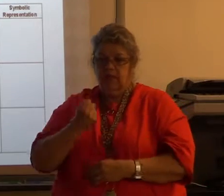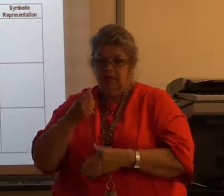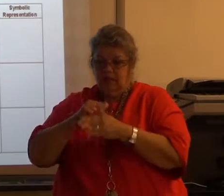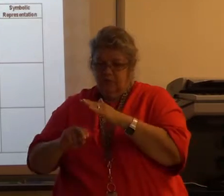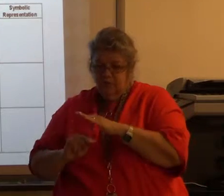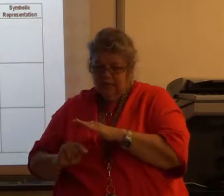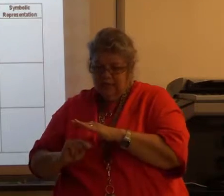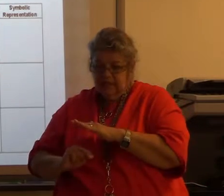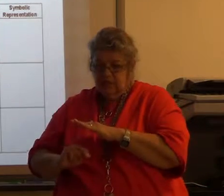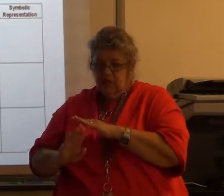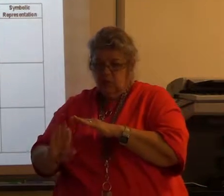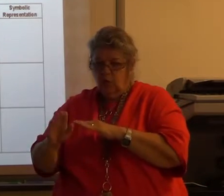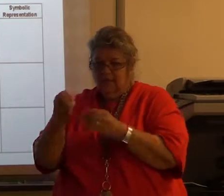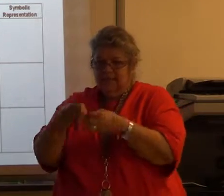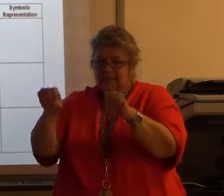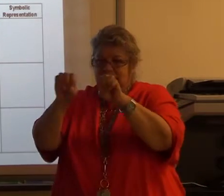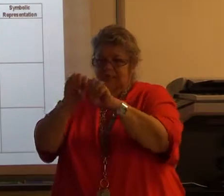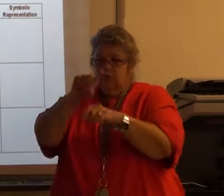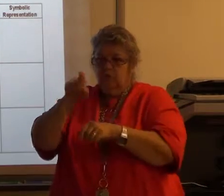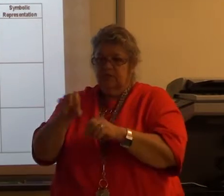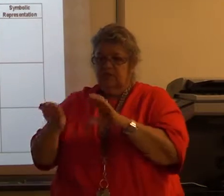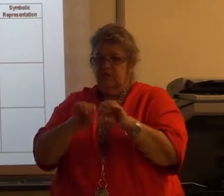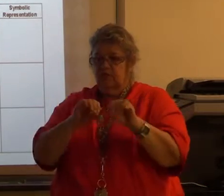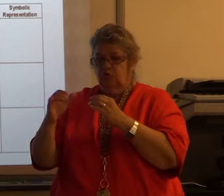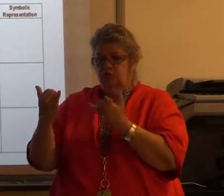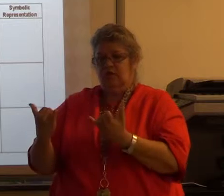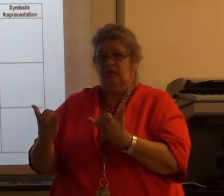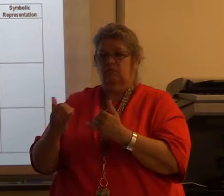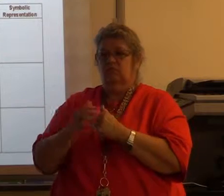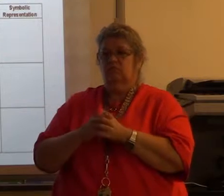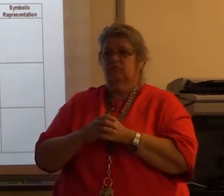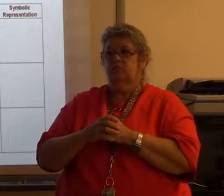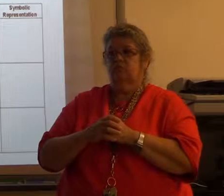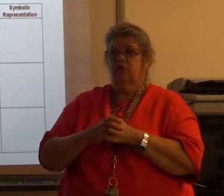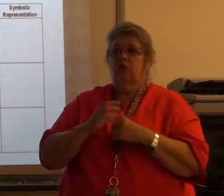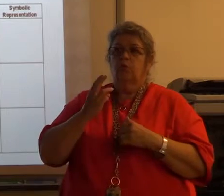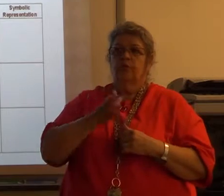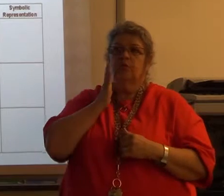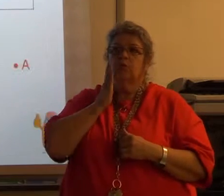your essential question and do now. And we will fill it in together.